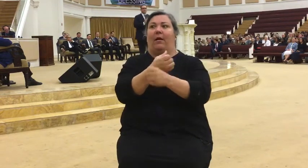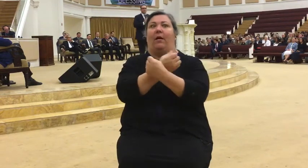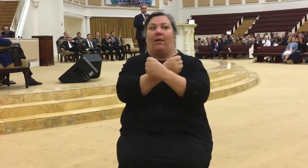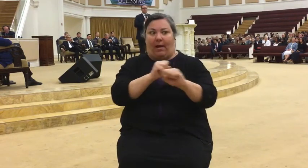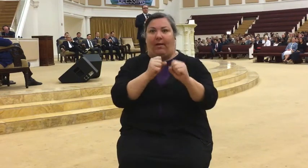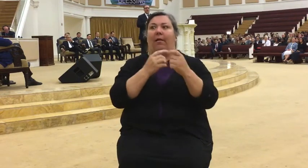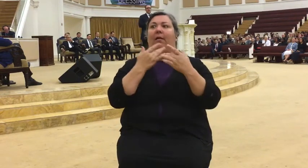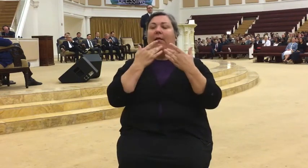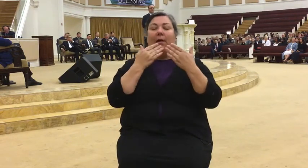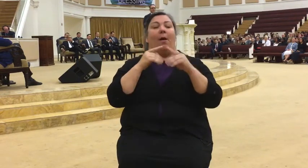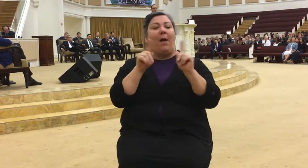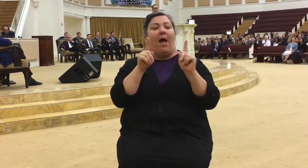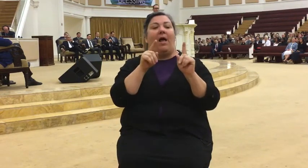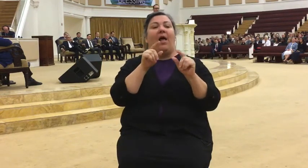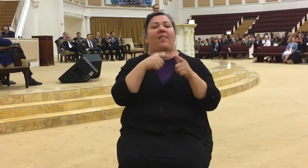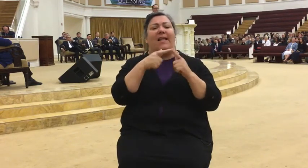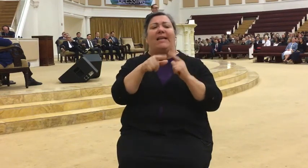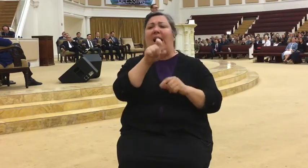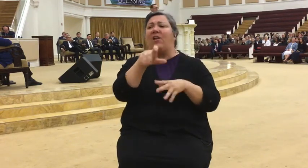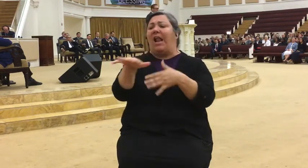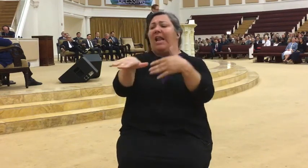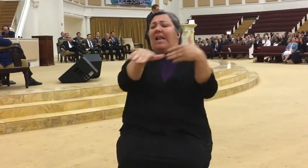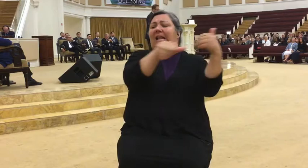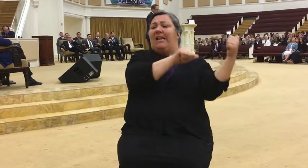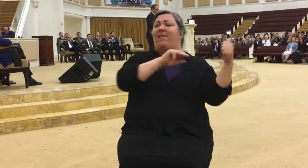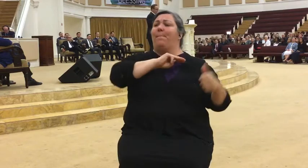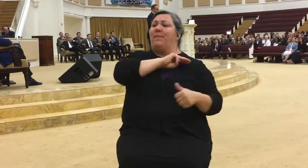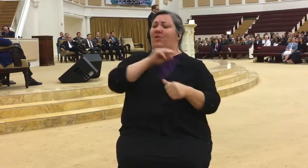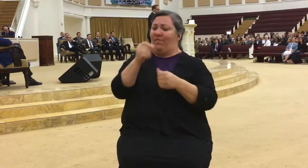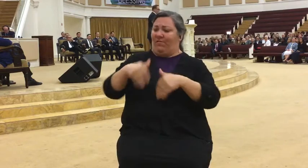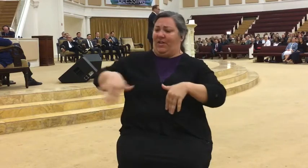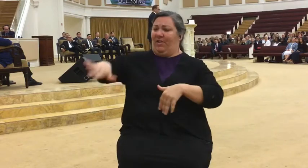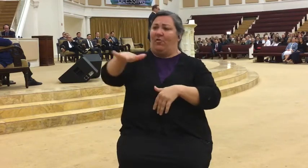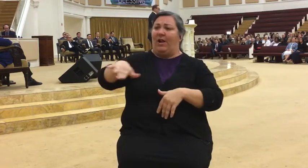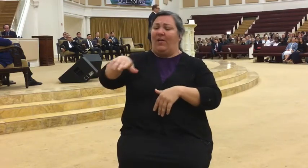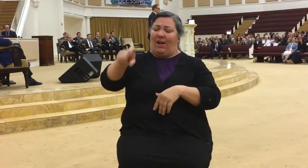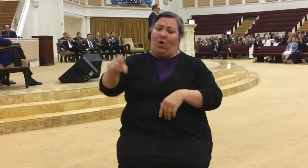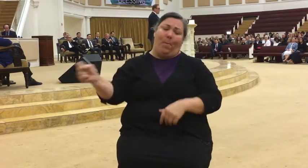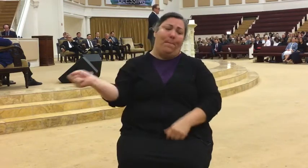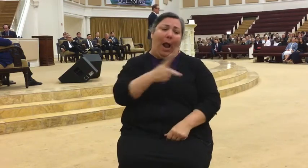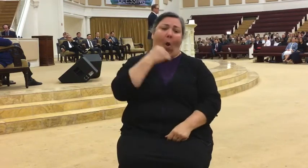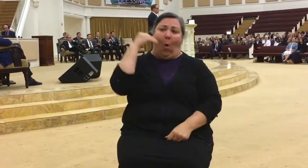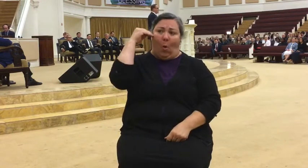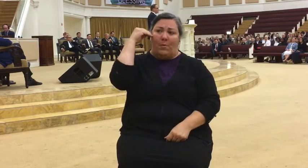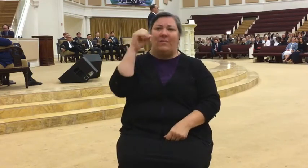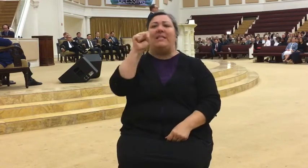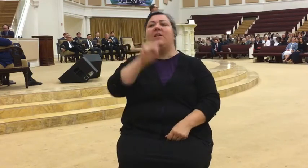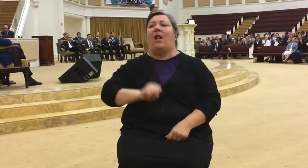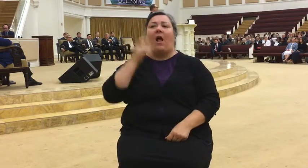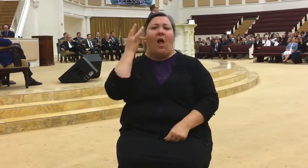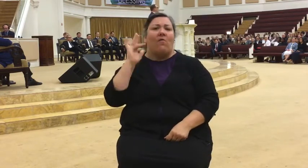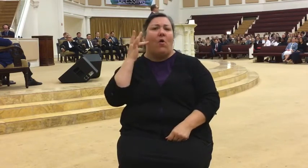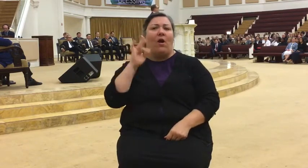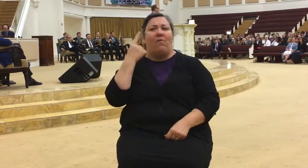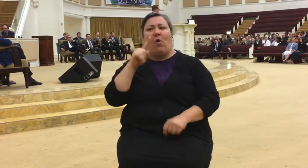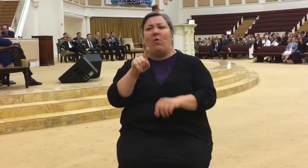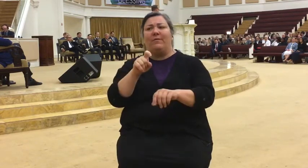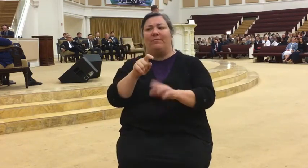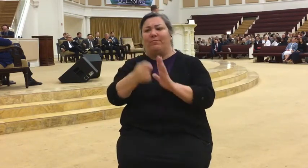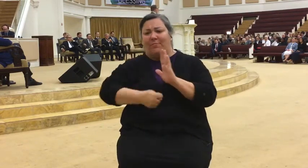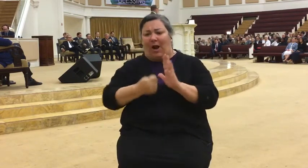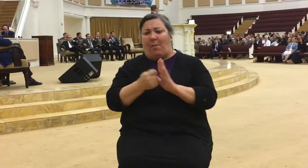then had to come home, leave the mission field, and was in Southern California a while with his family before coming